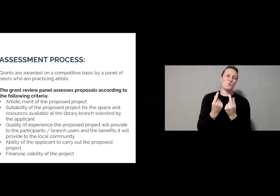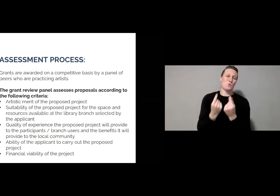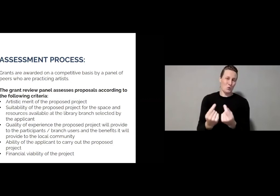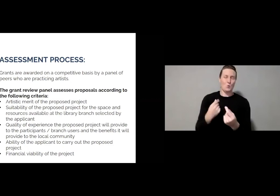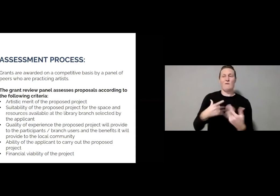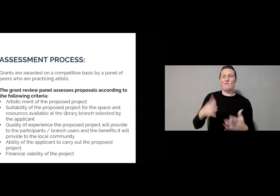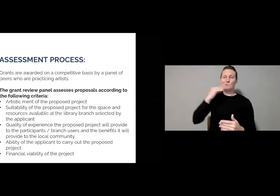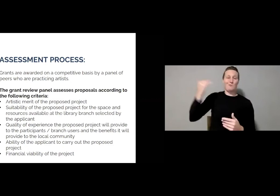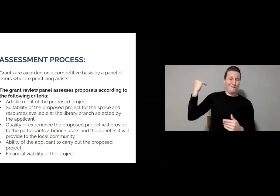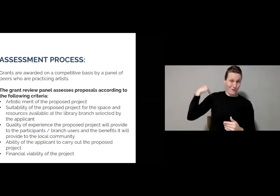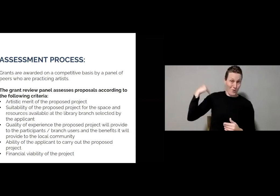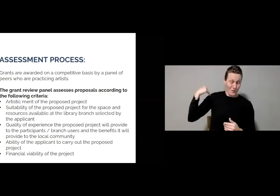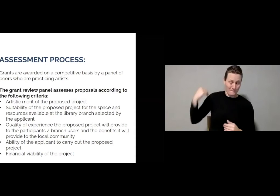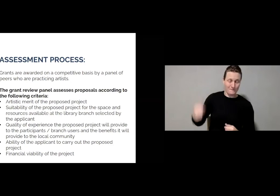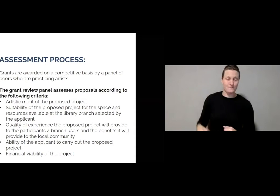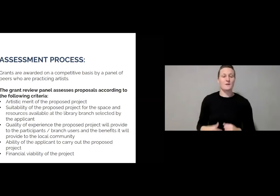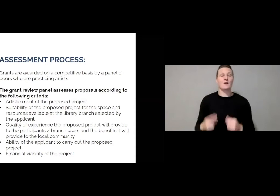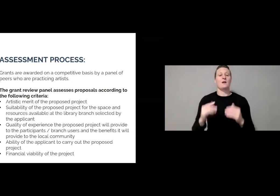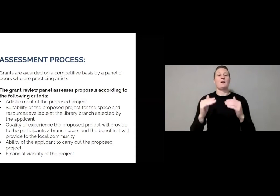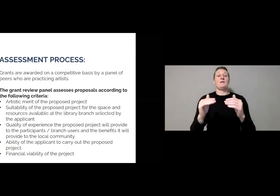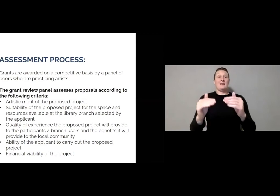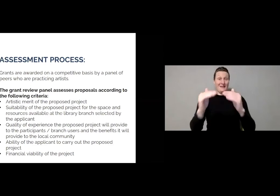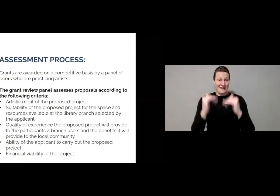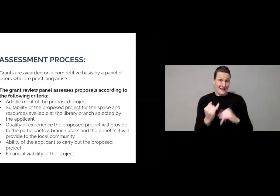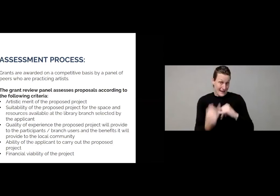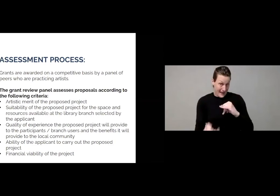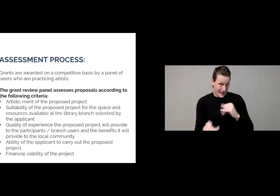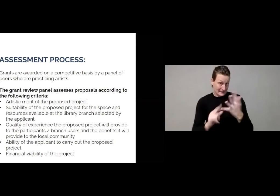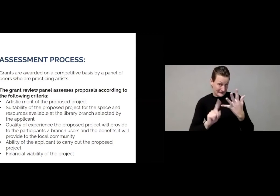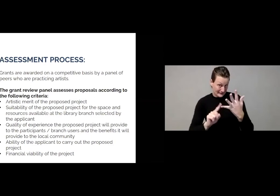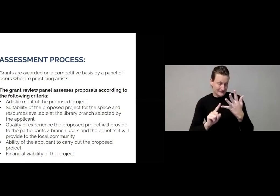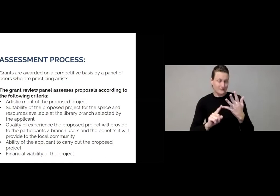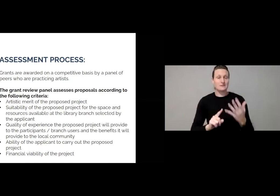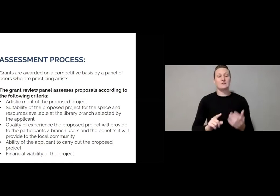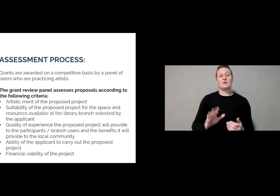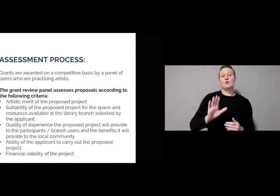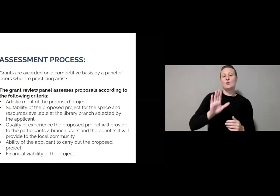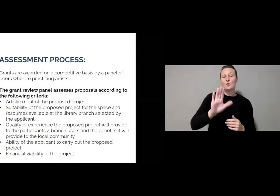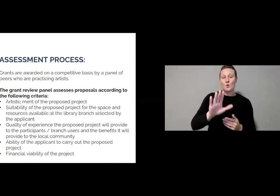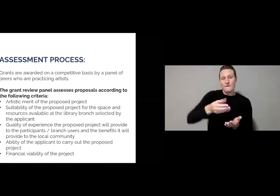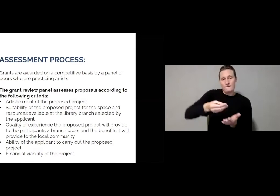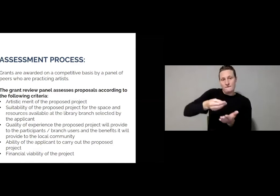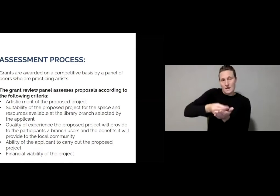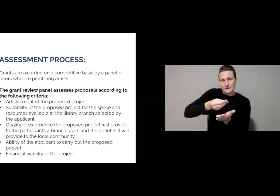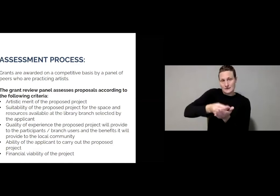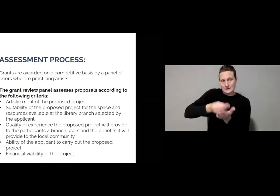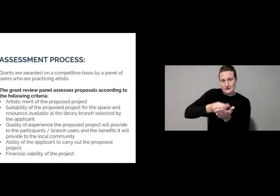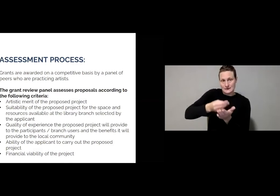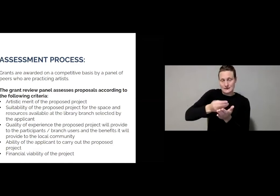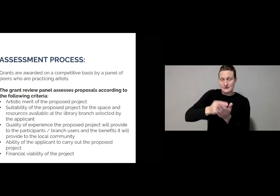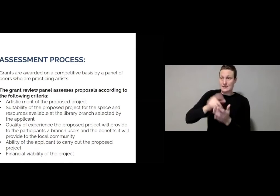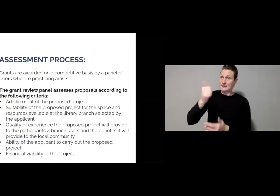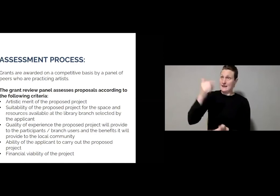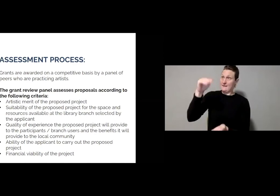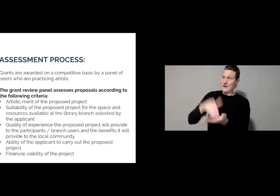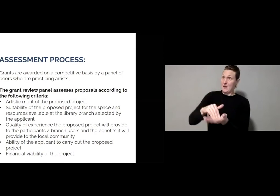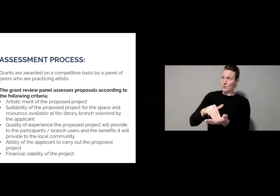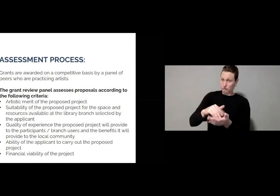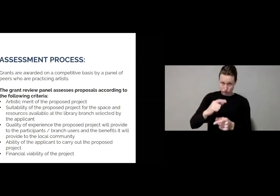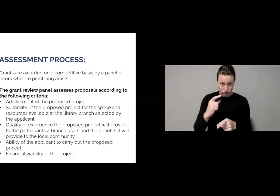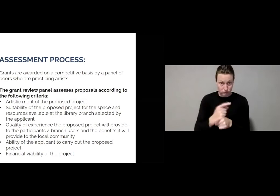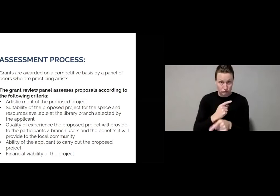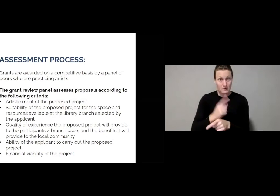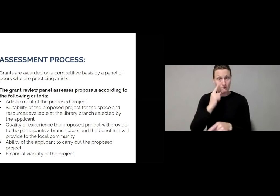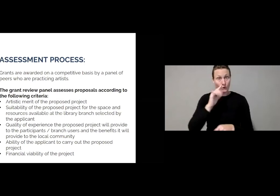of the project, and that's just your budget. You know, have you paid artist fees properly? Like the one thing that I think that peer review